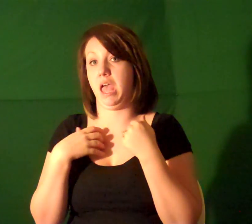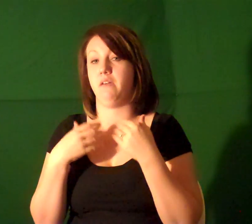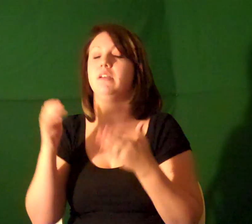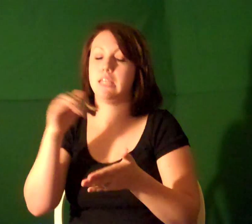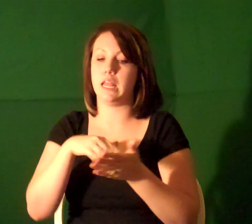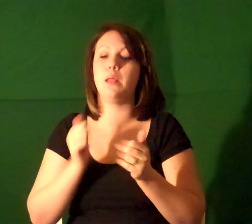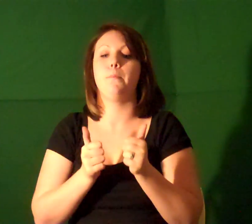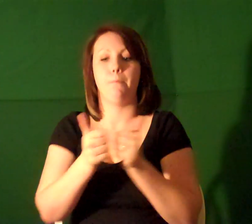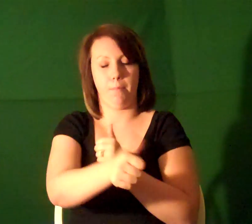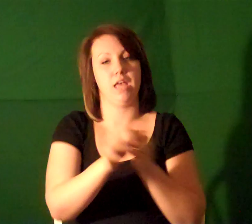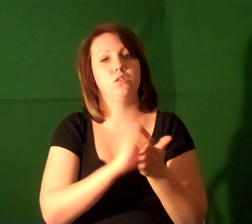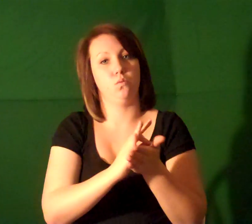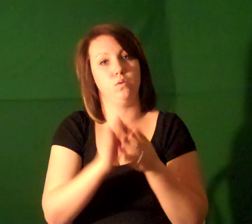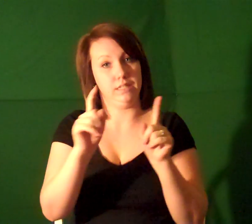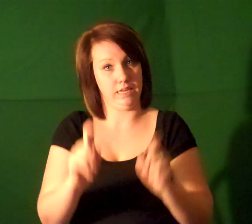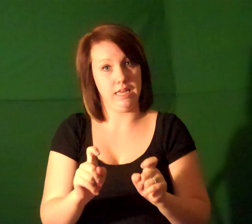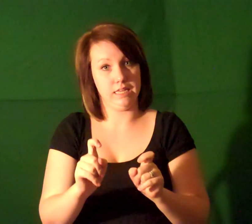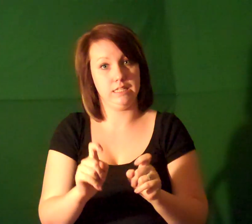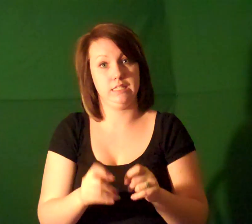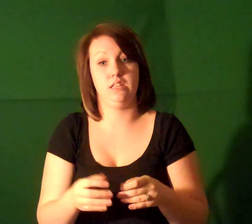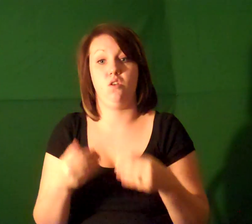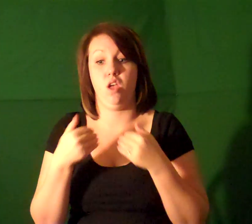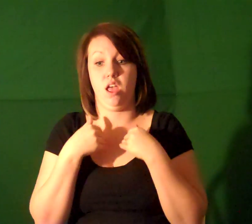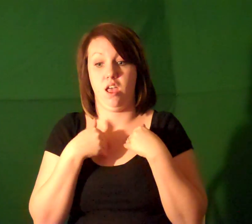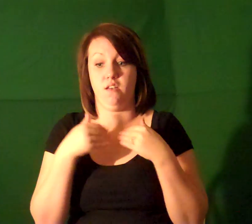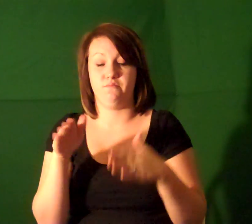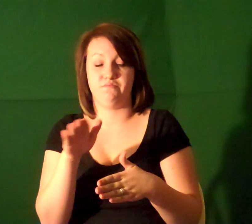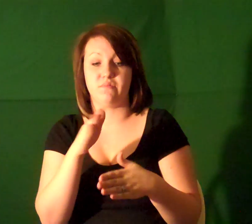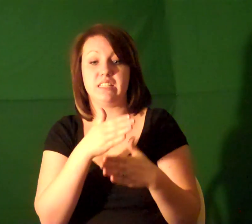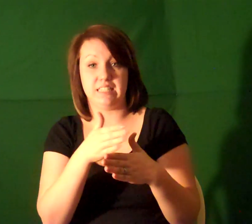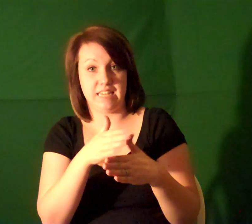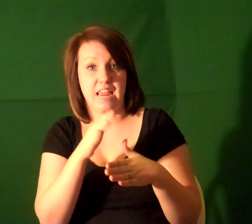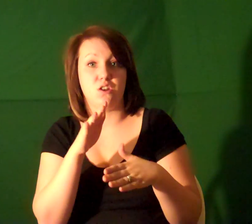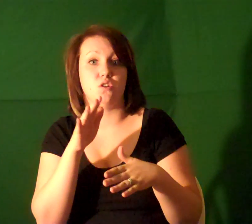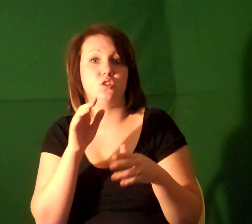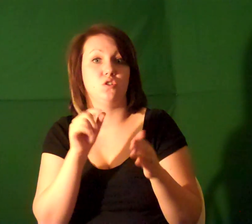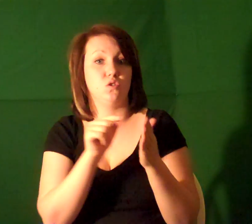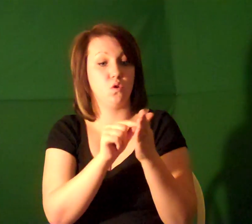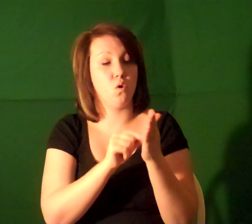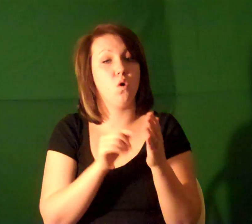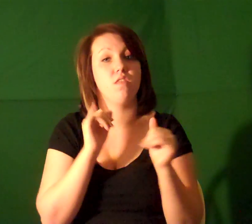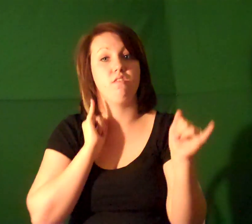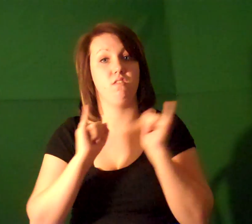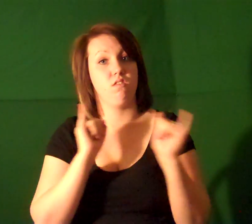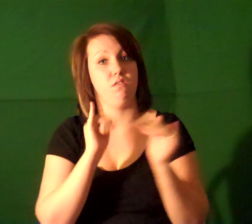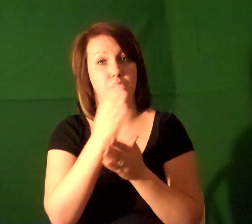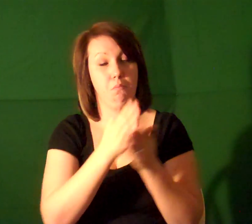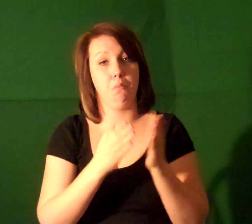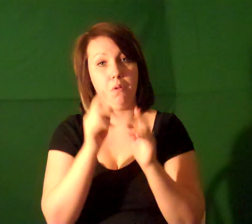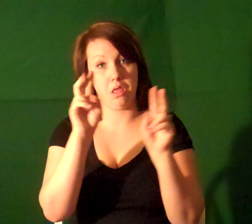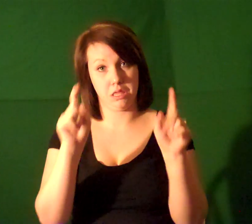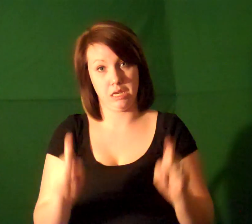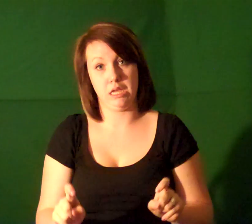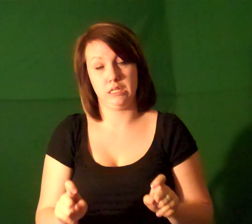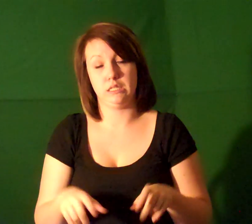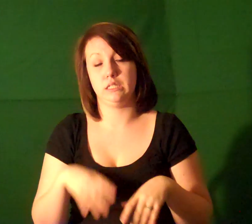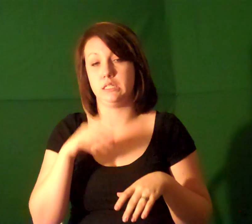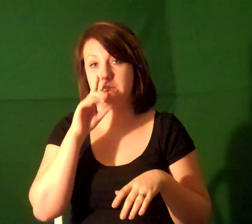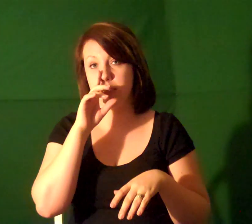test. You will have scored a standard score on the interview portion of the test, and you will have scored